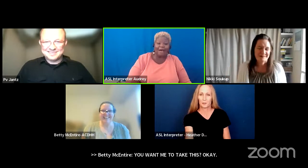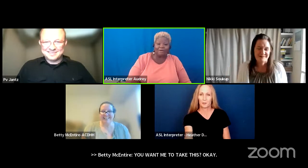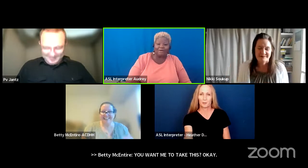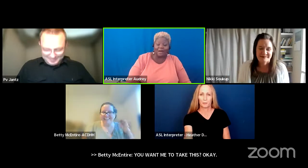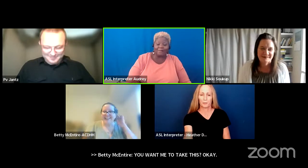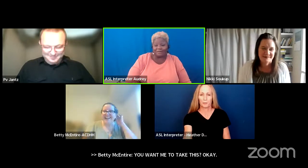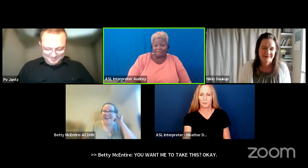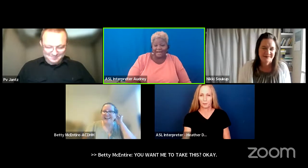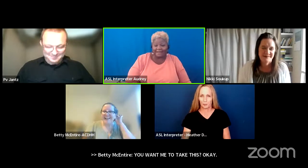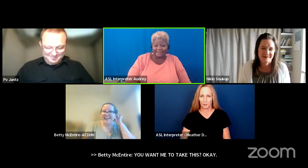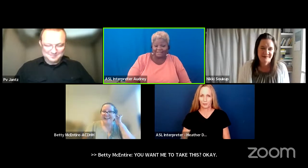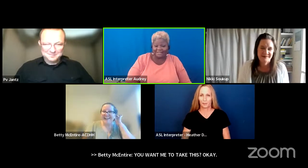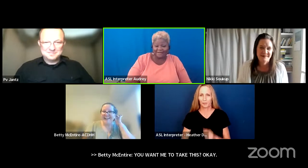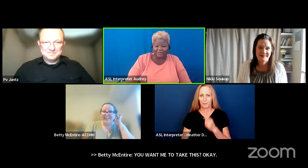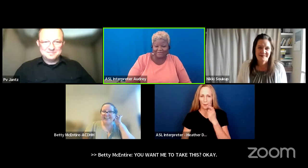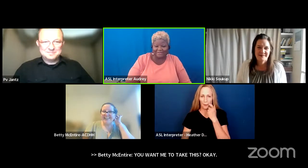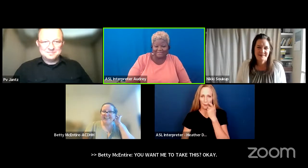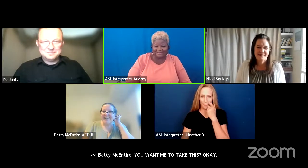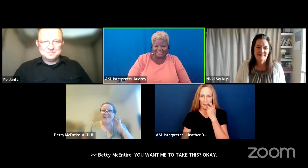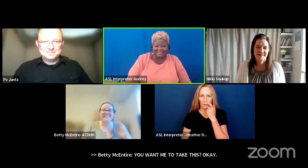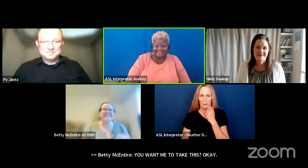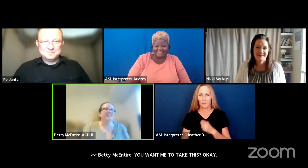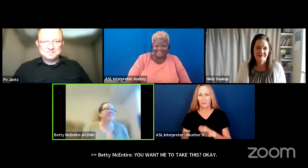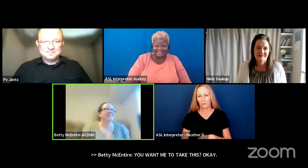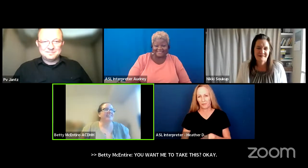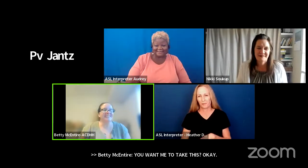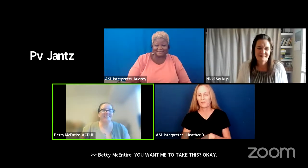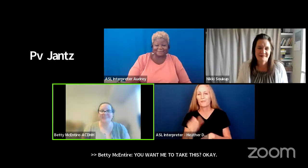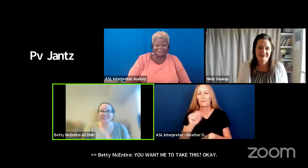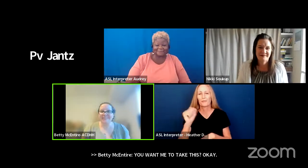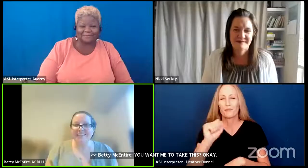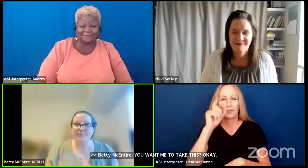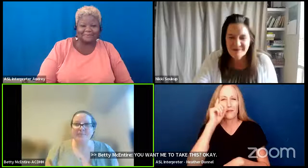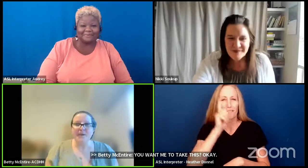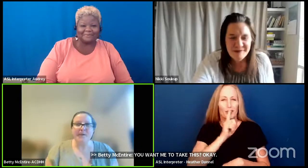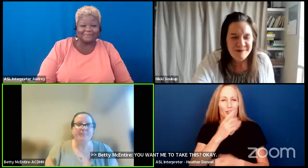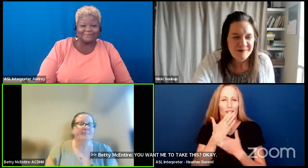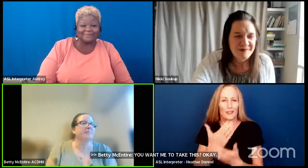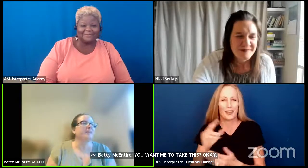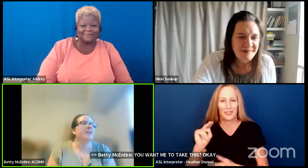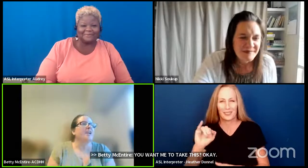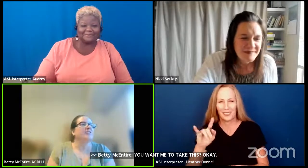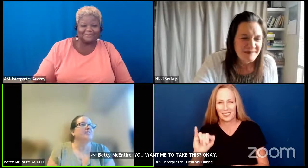from now up until my taking over. Yeah, definitely. Thank you, Nikki.